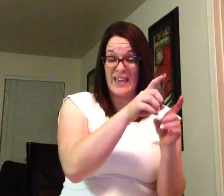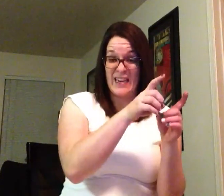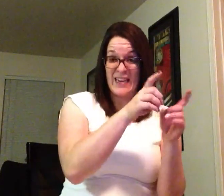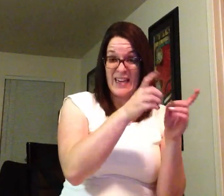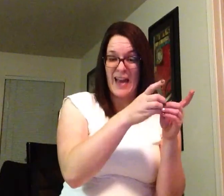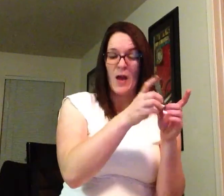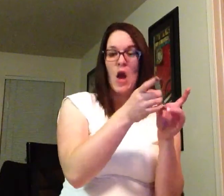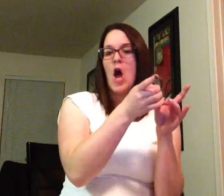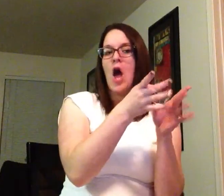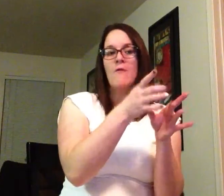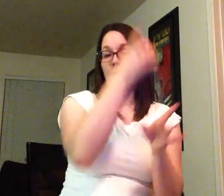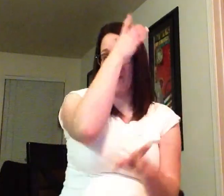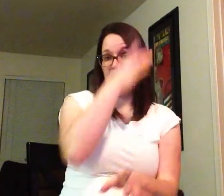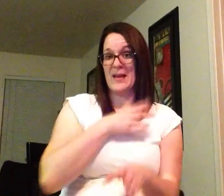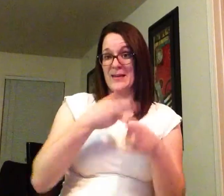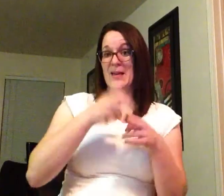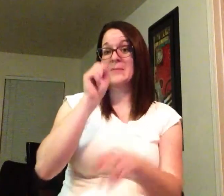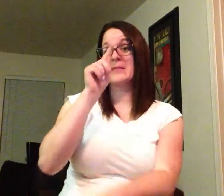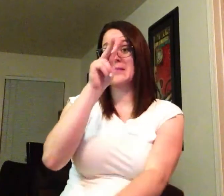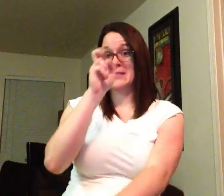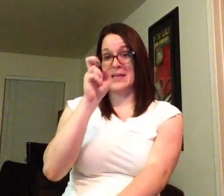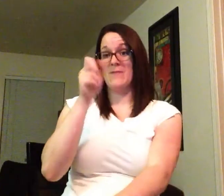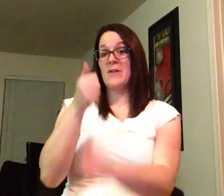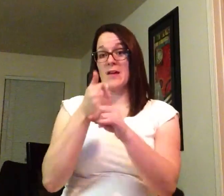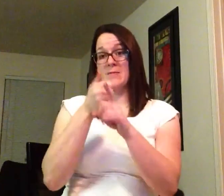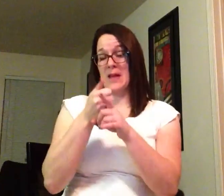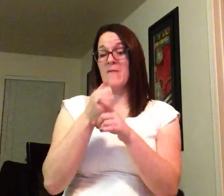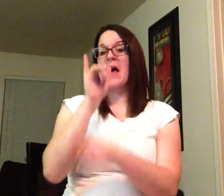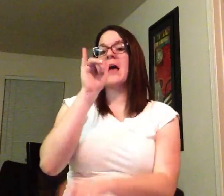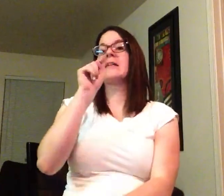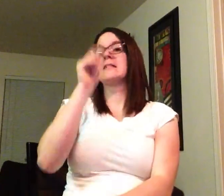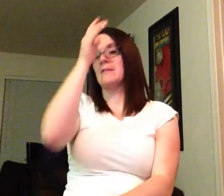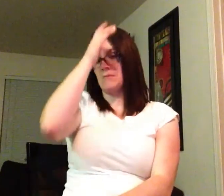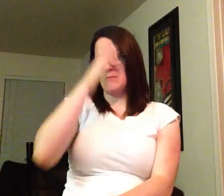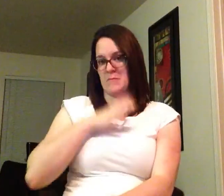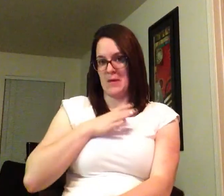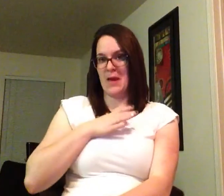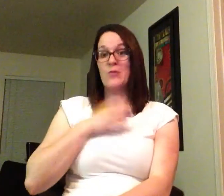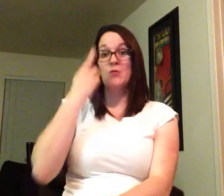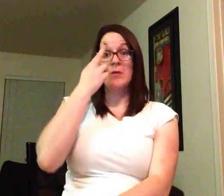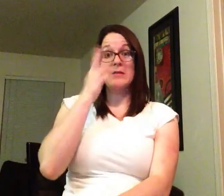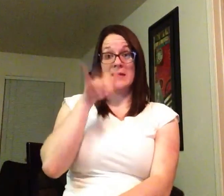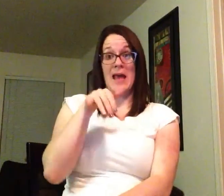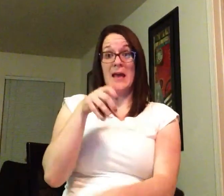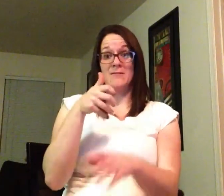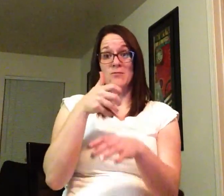Steve, the IT guy. The algorithm matched us up because we share a love of gadgets, we share a love of math and